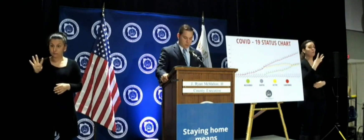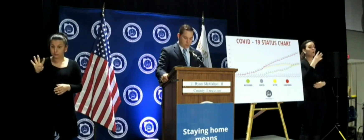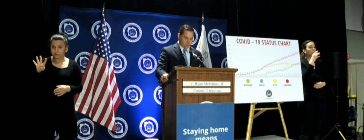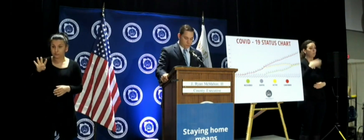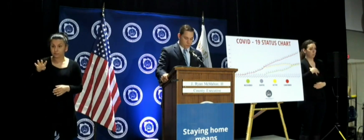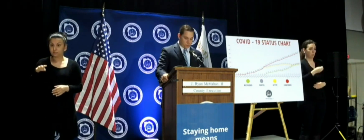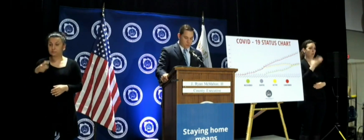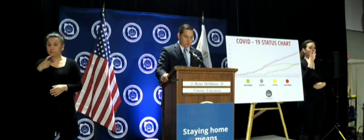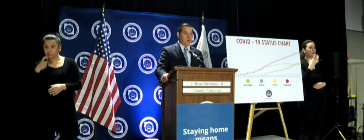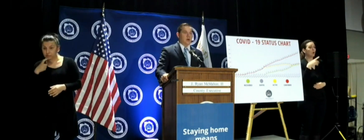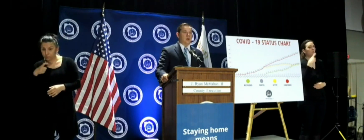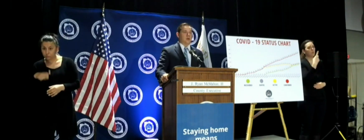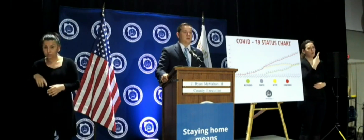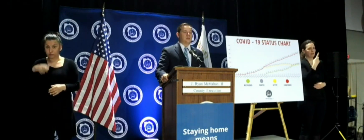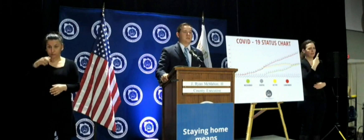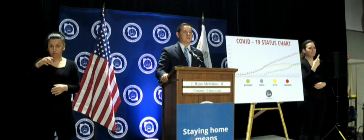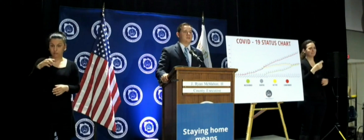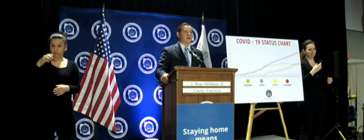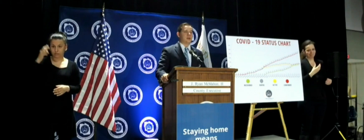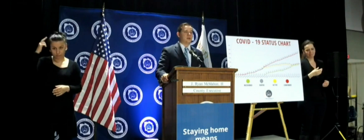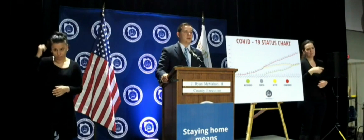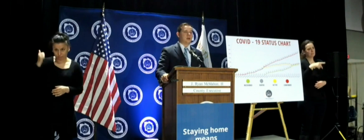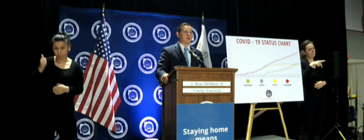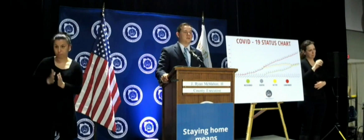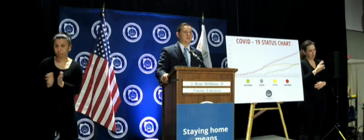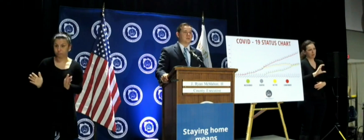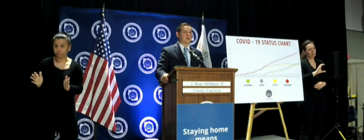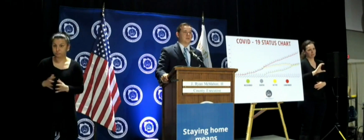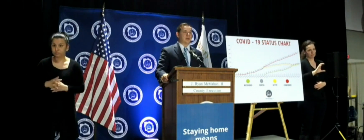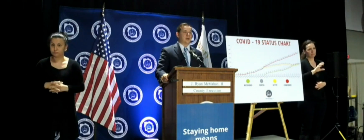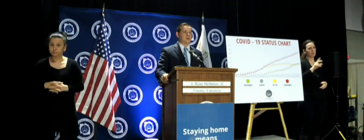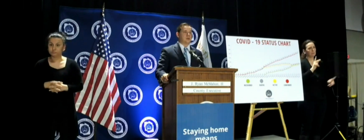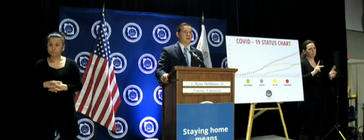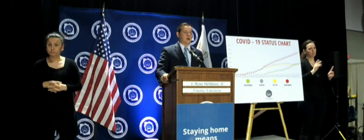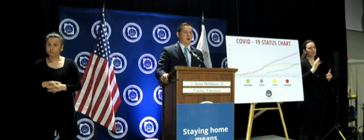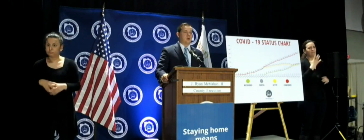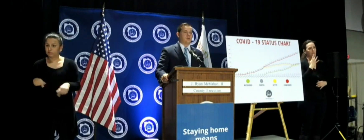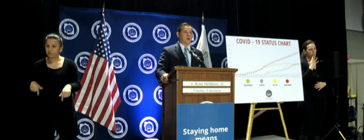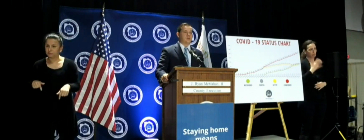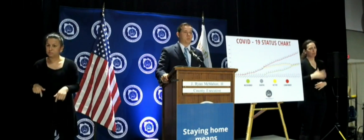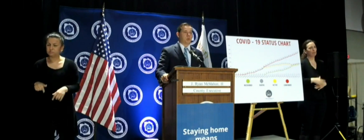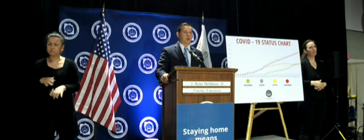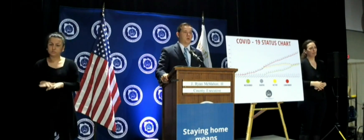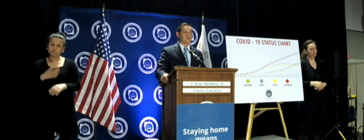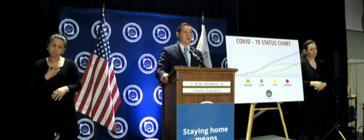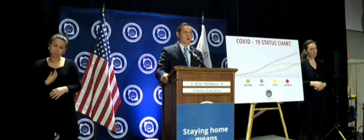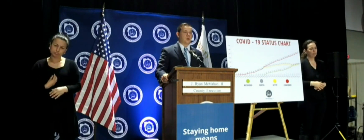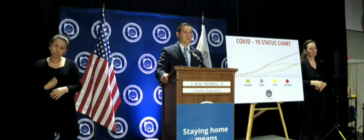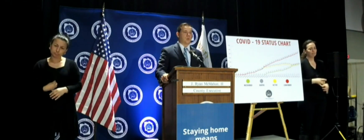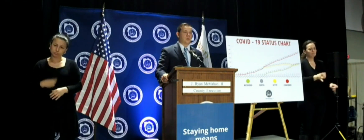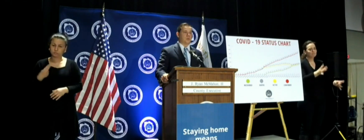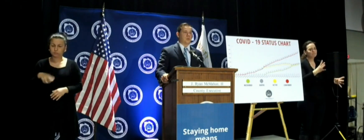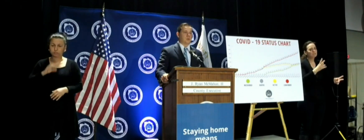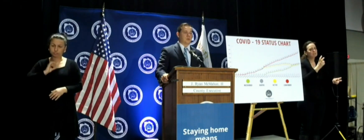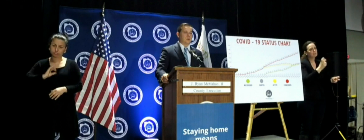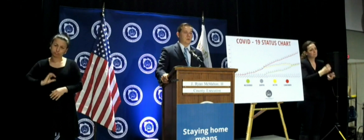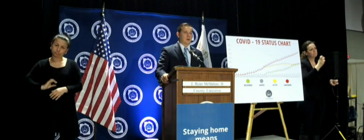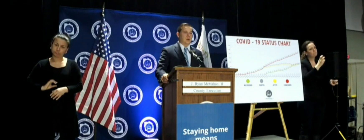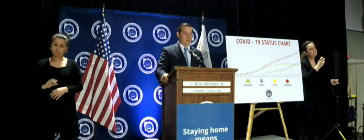American neighbor. Needless to say, this is a tough day. Our thoughts and prayers are